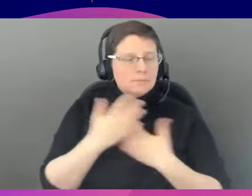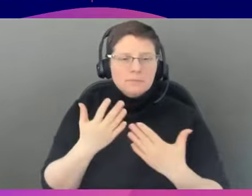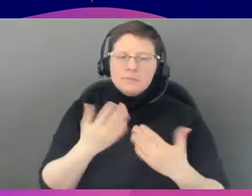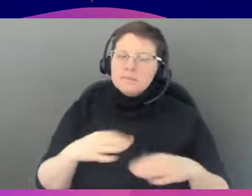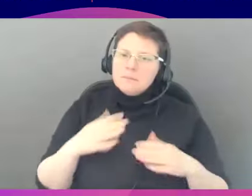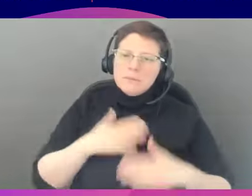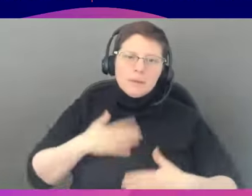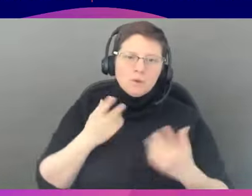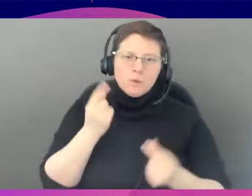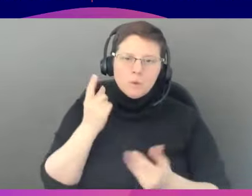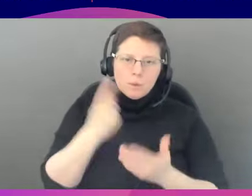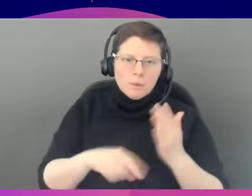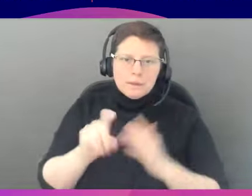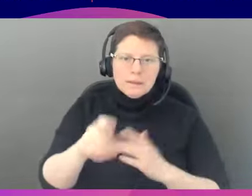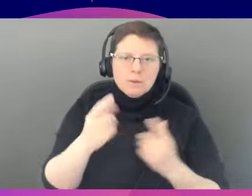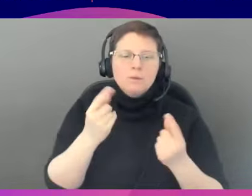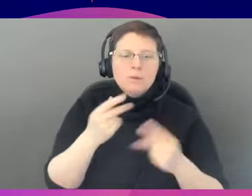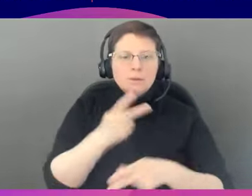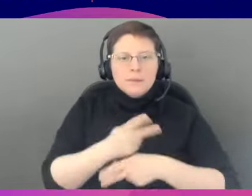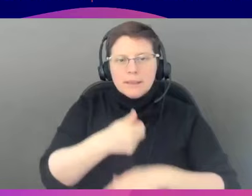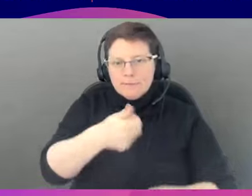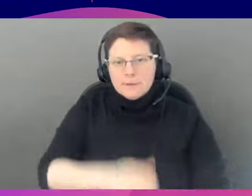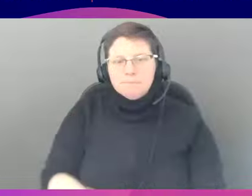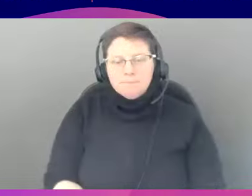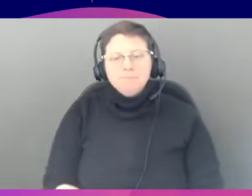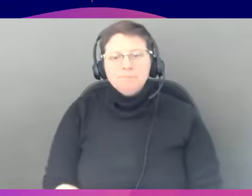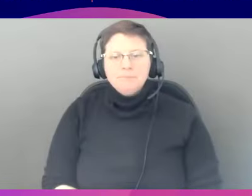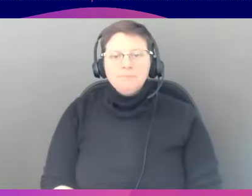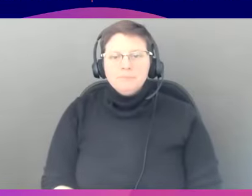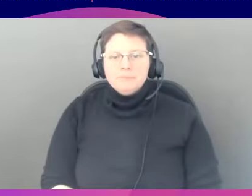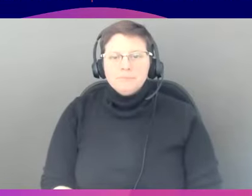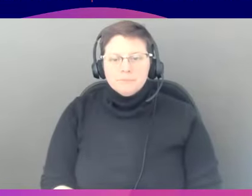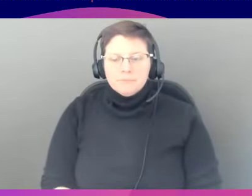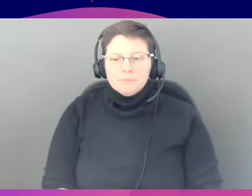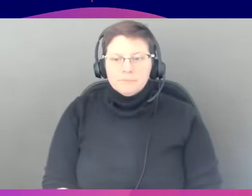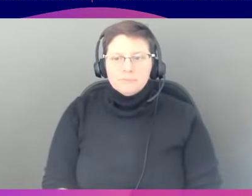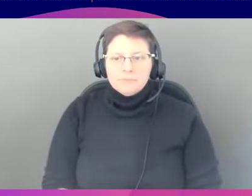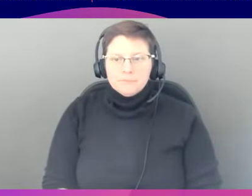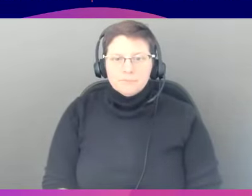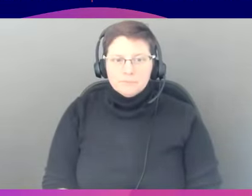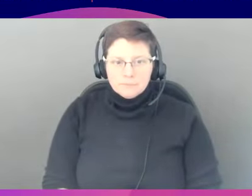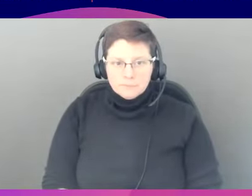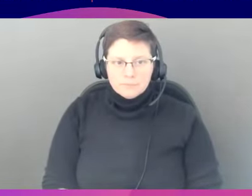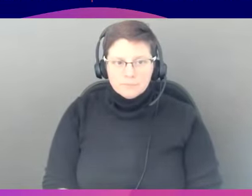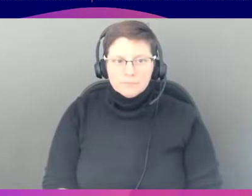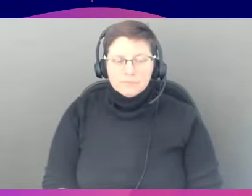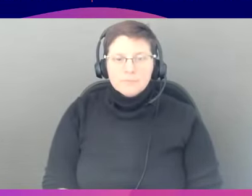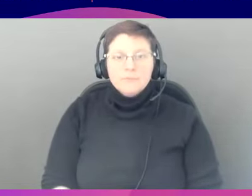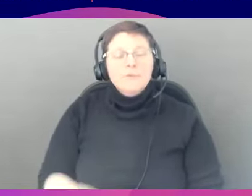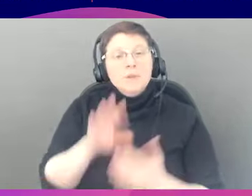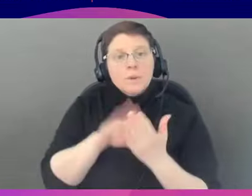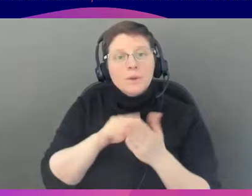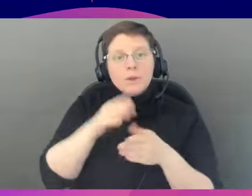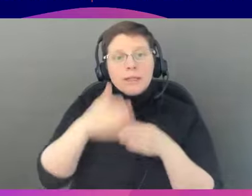as we collaborate. So for the learning outcomes, after